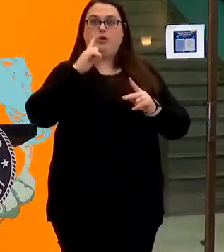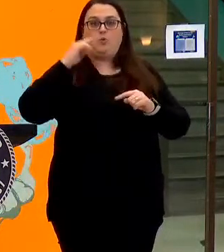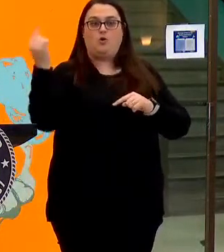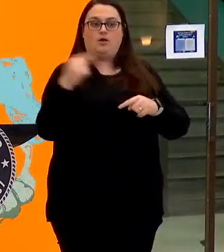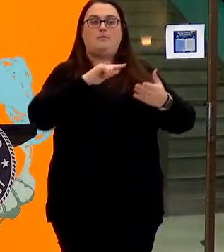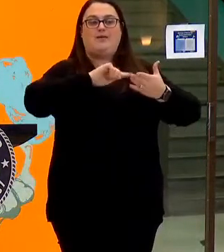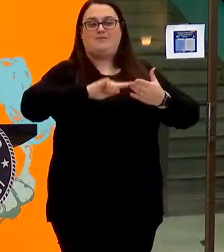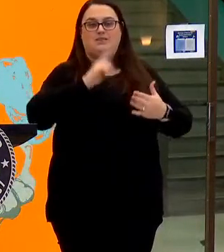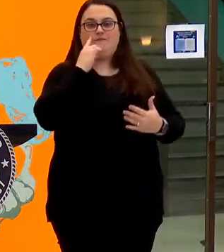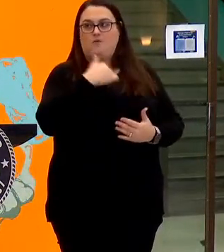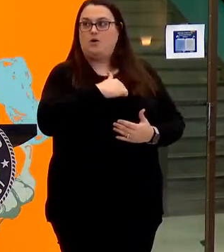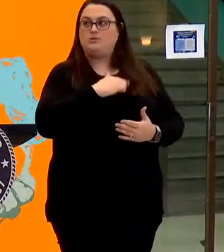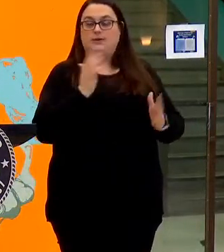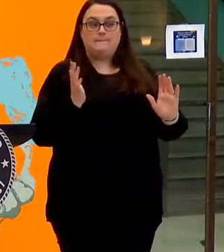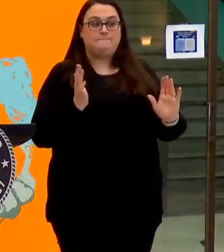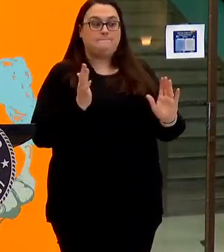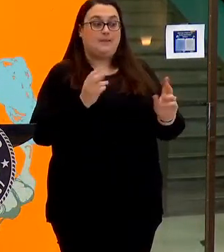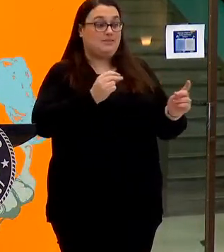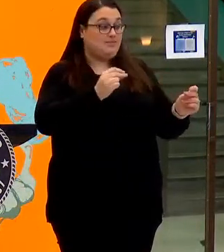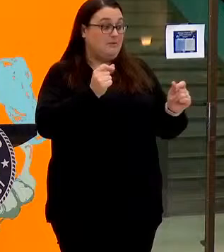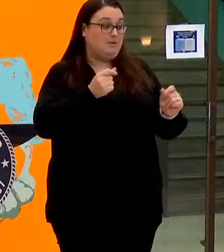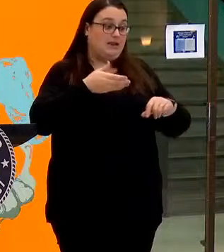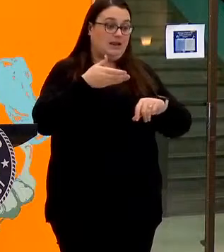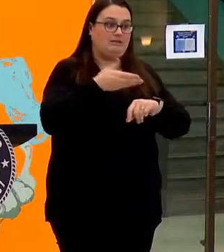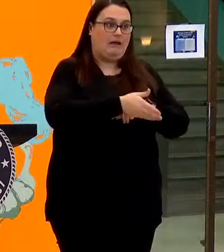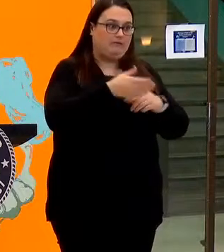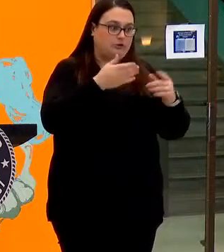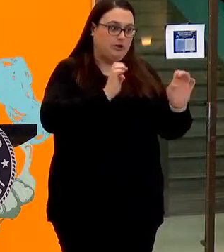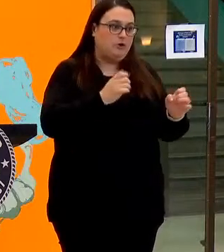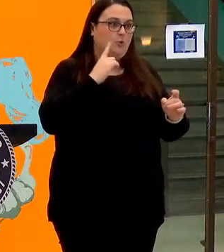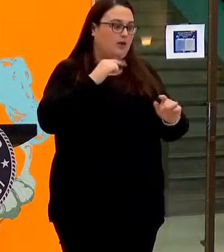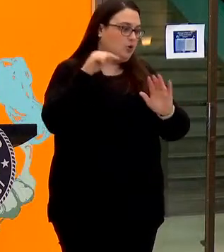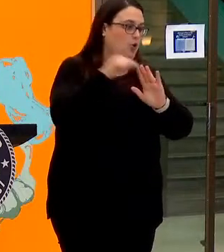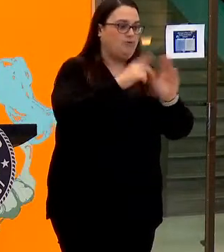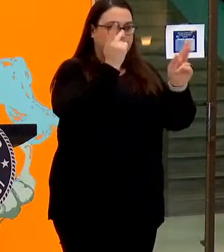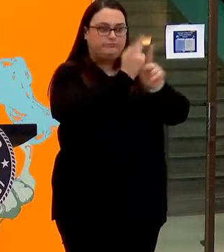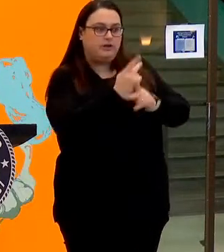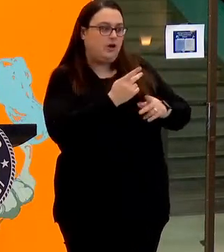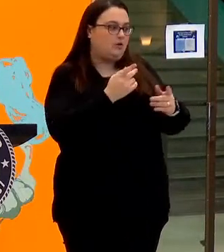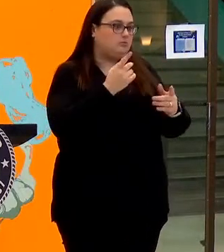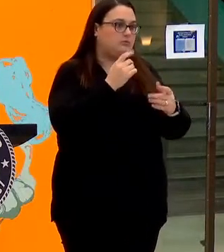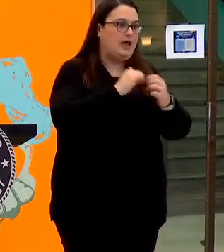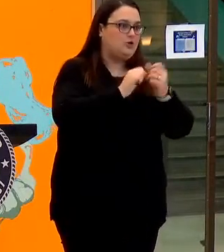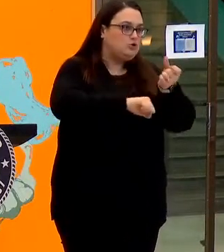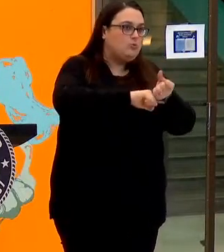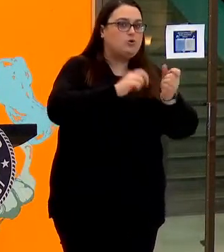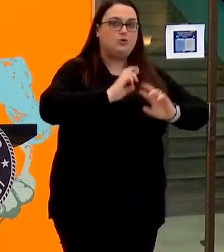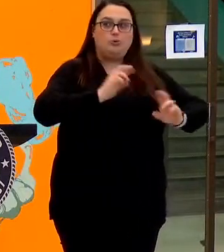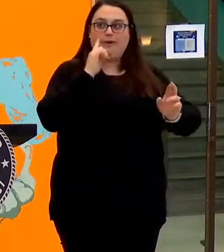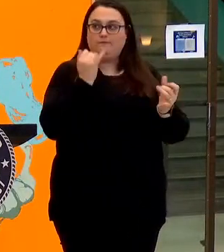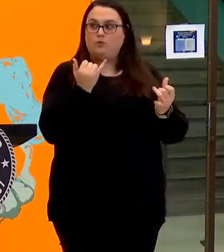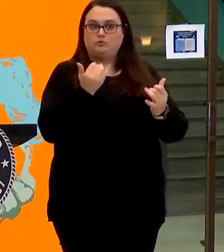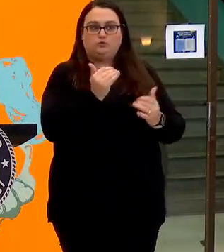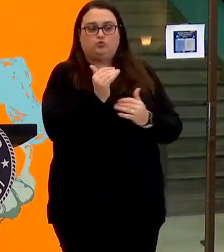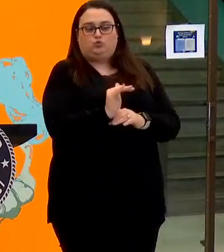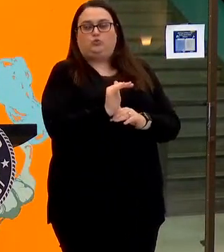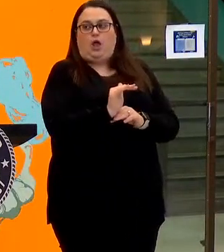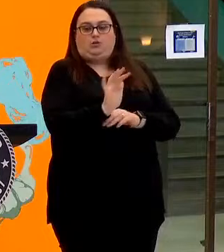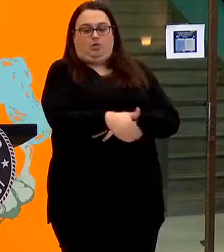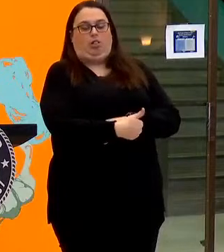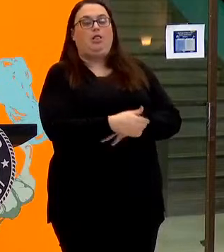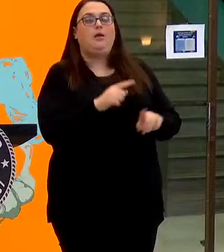that investigation. I think in the immediate aftermath, we needed to get in there and figure out what we could so that we could get prepared for tonight.